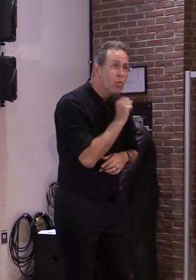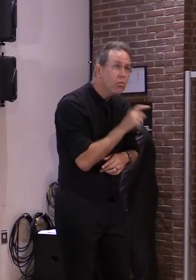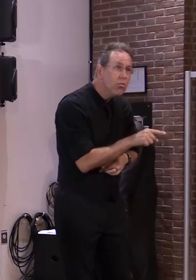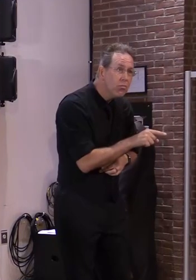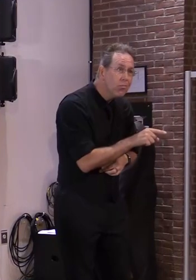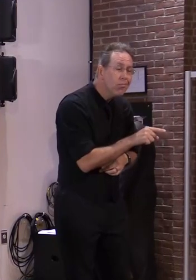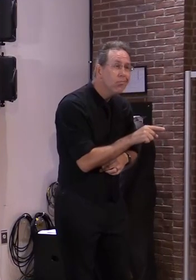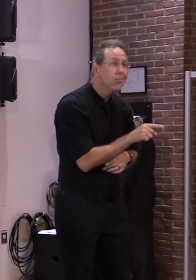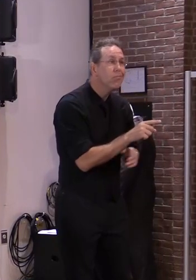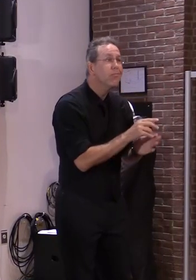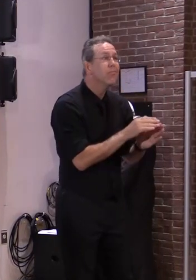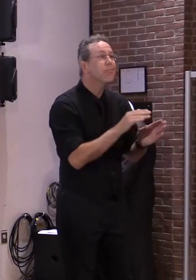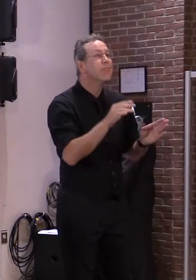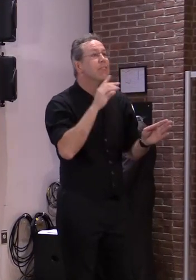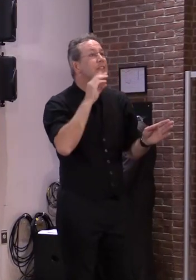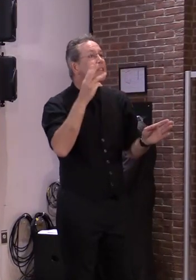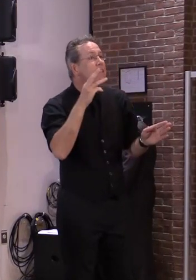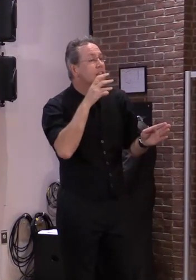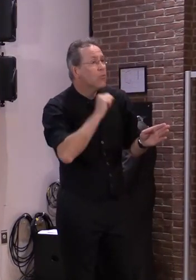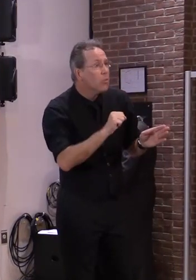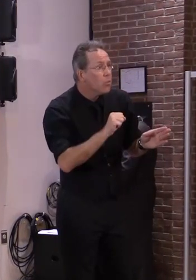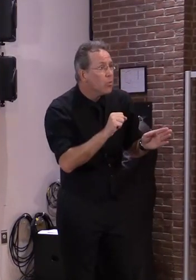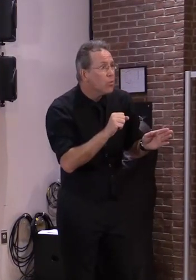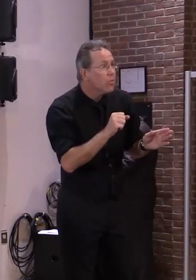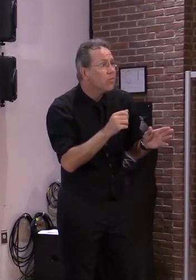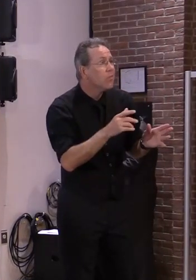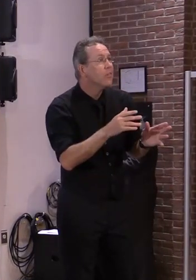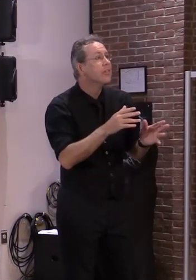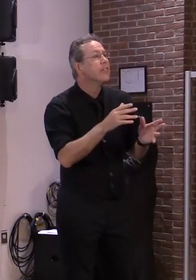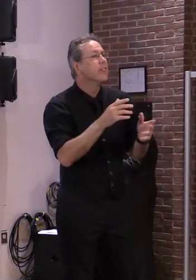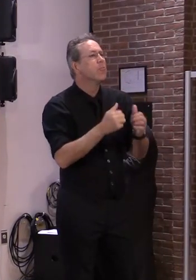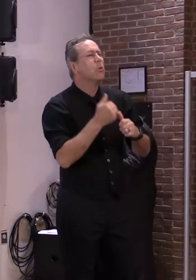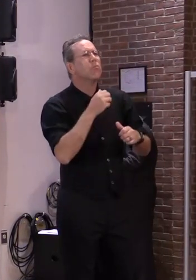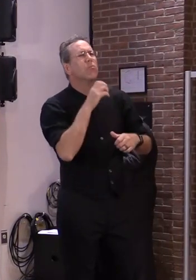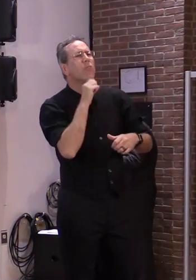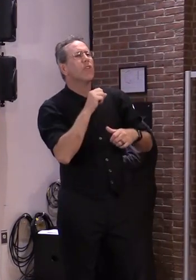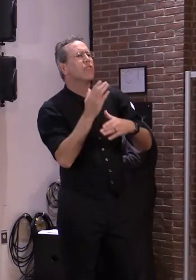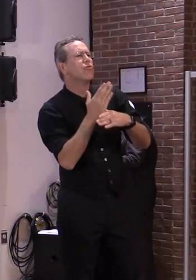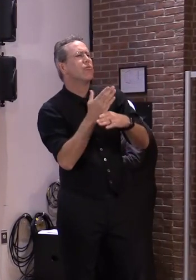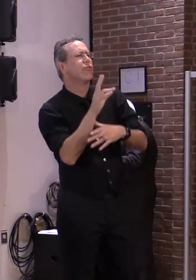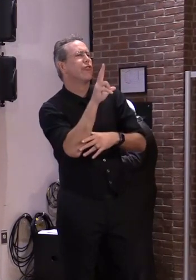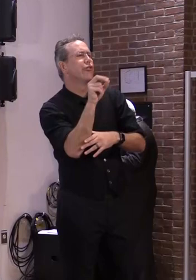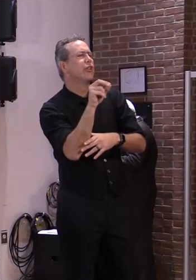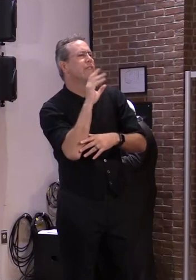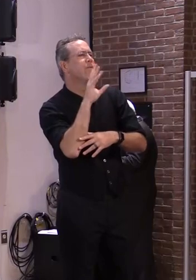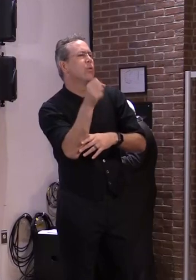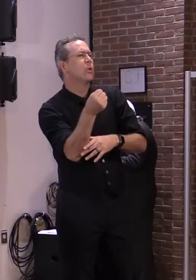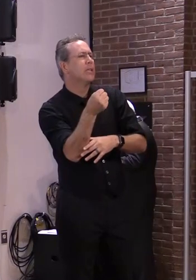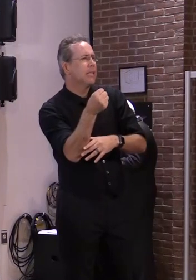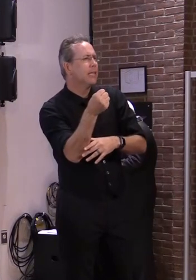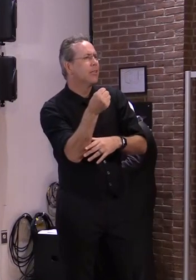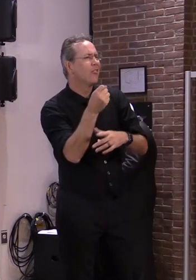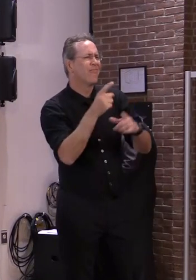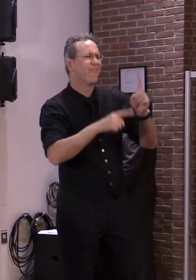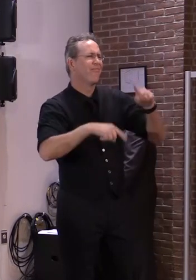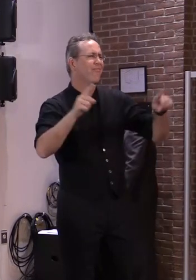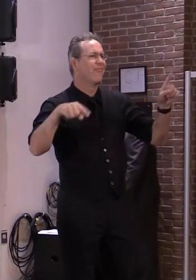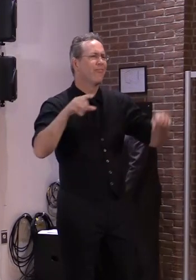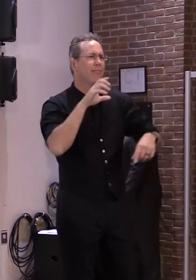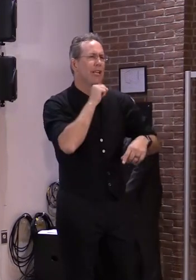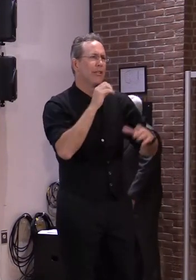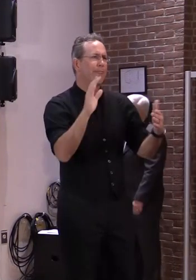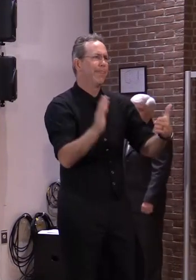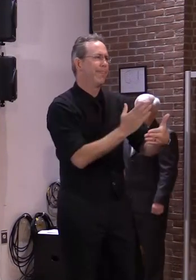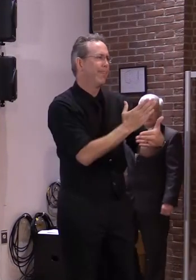sometimes in the 60s, often in the 30s and 40s. Again, we're dealing with, you know, 3 to 6